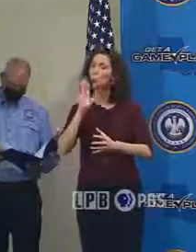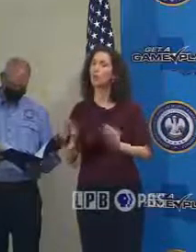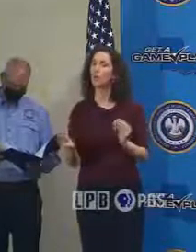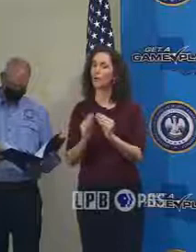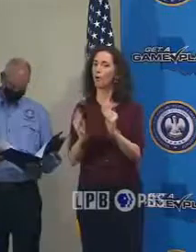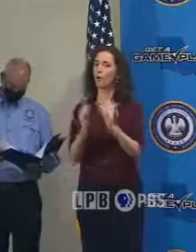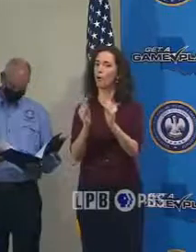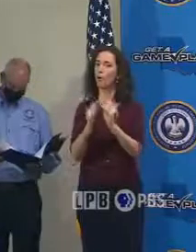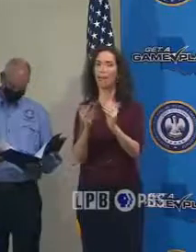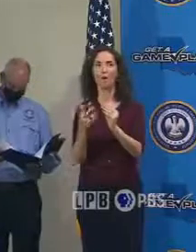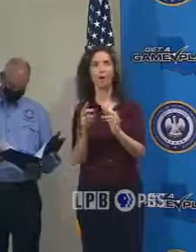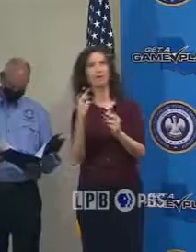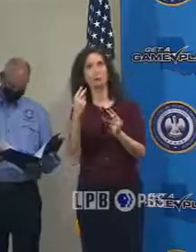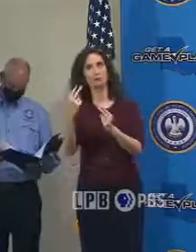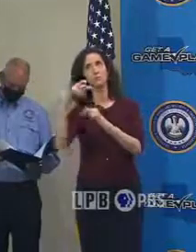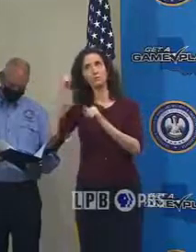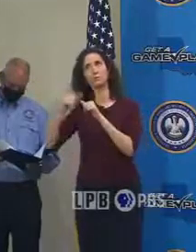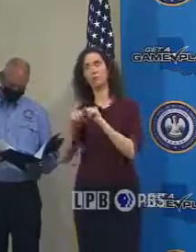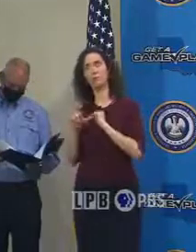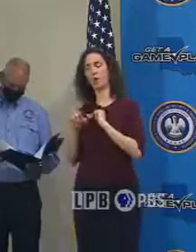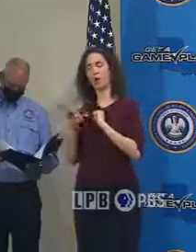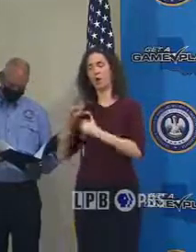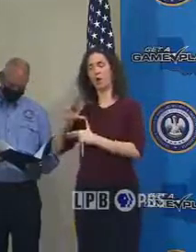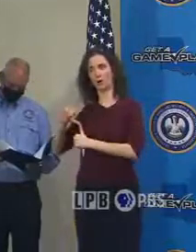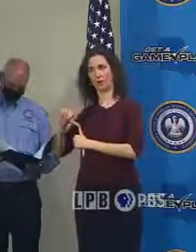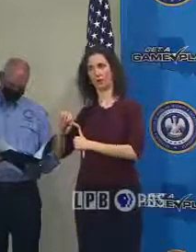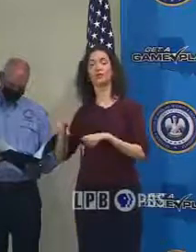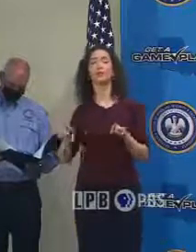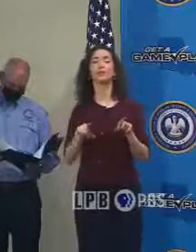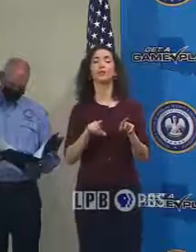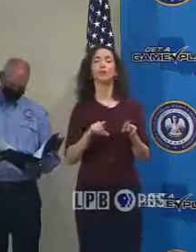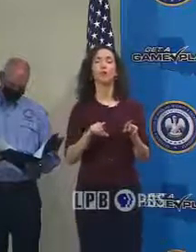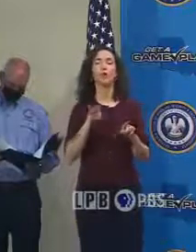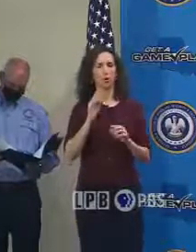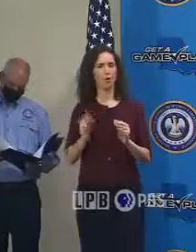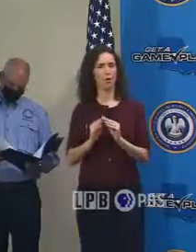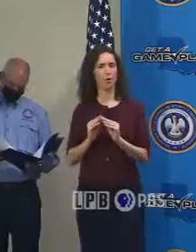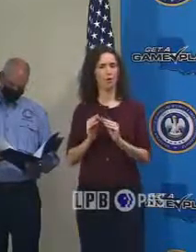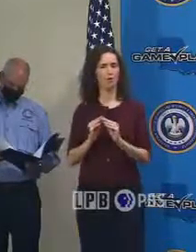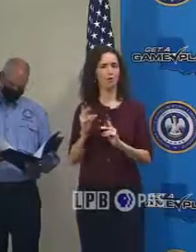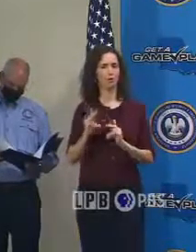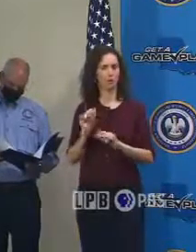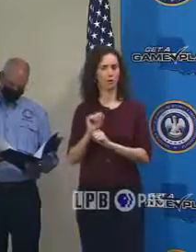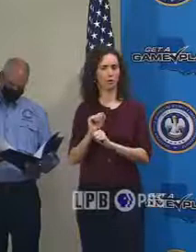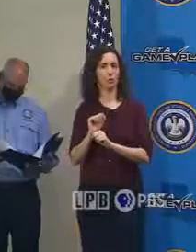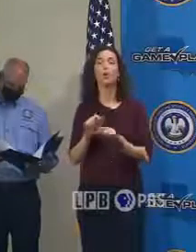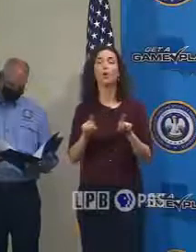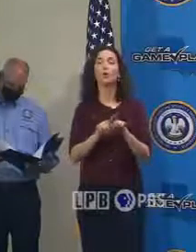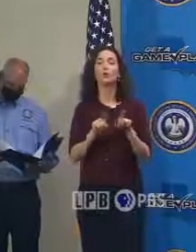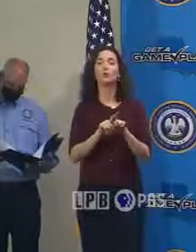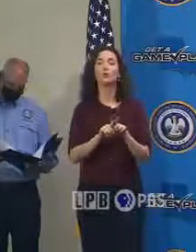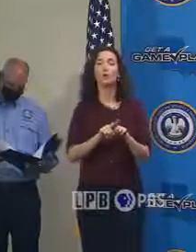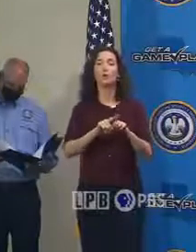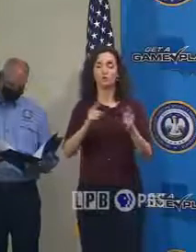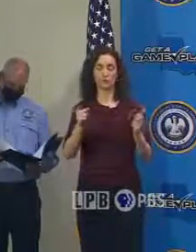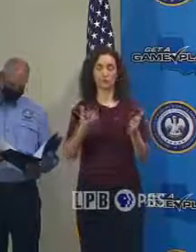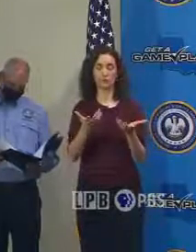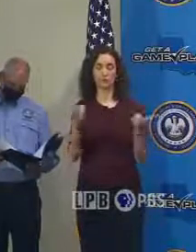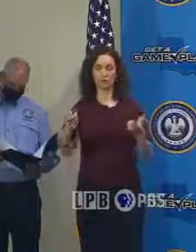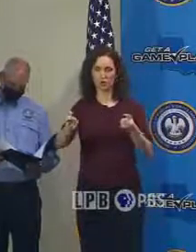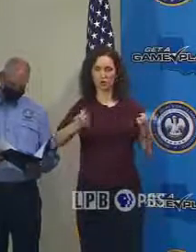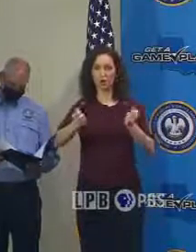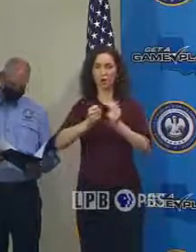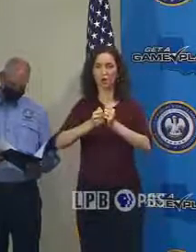in Laura, and 42 bucket trucks. That's going to help thin out a number of the leaning and hanging branches and trees that you